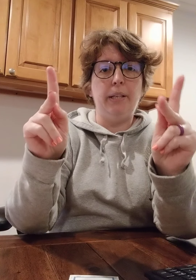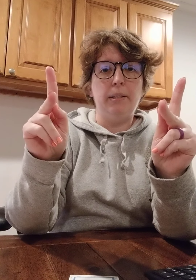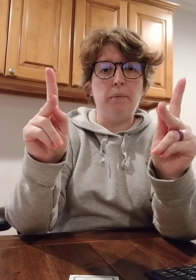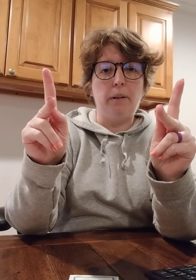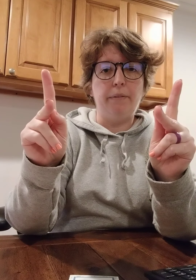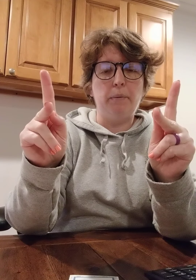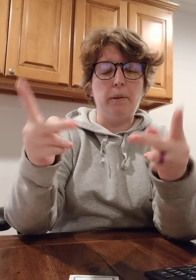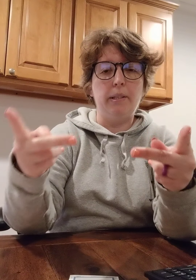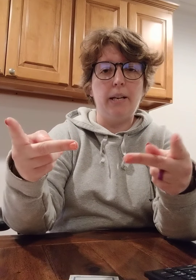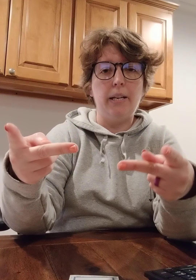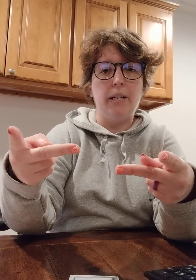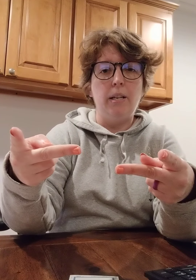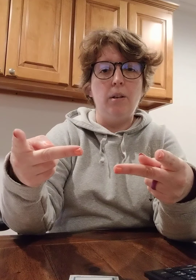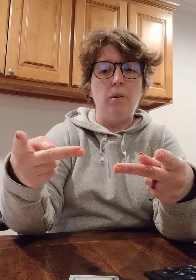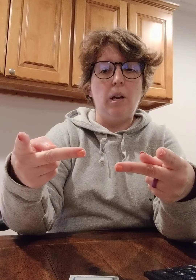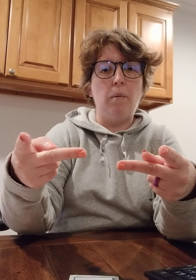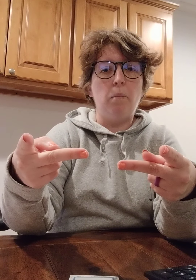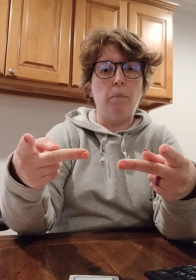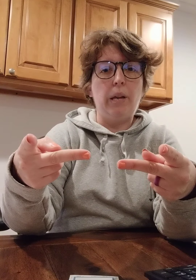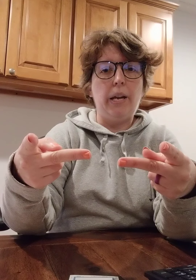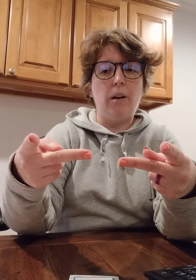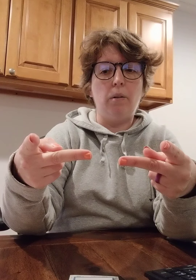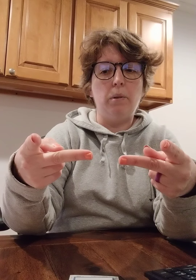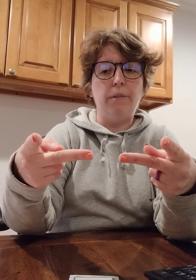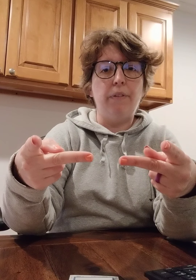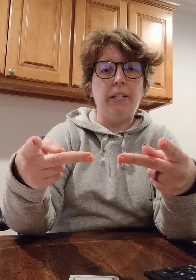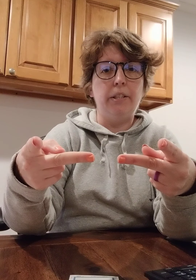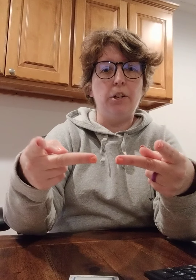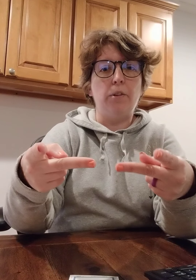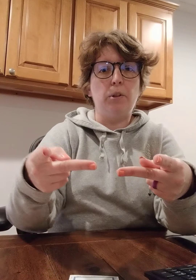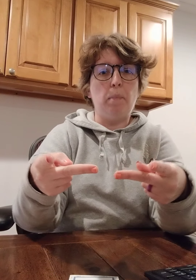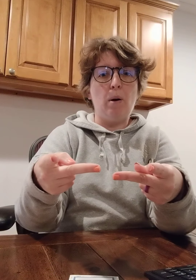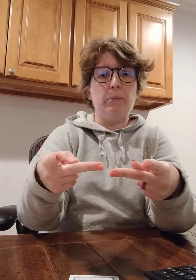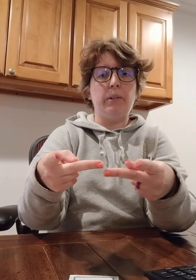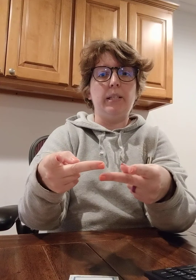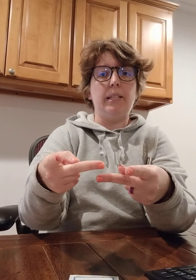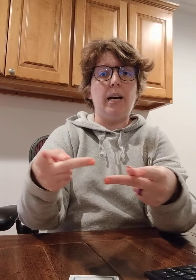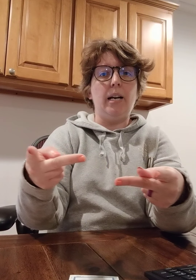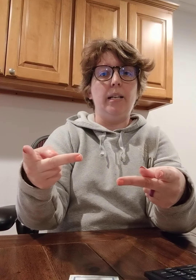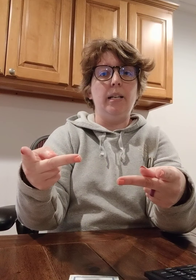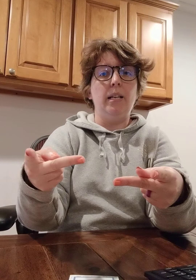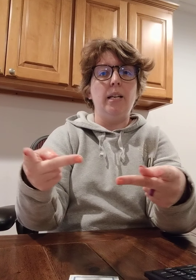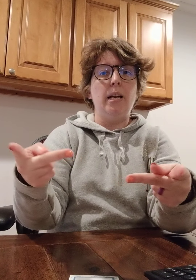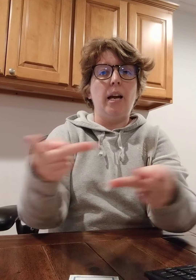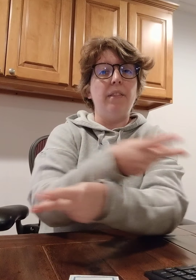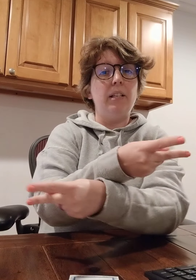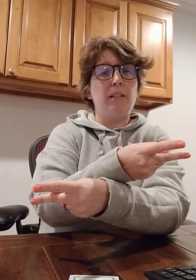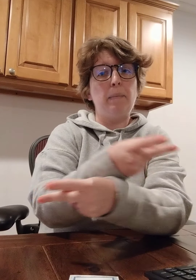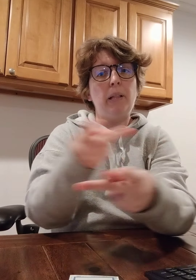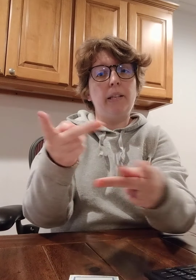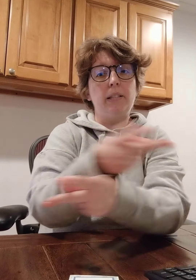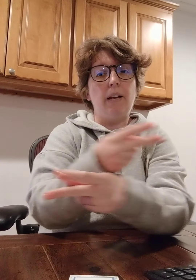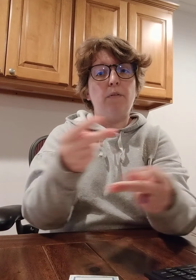P's, however you want to say it, and they are going to face each other. So the palms are at the side. And then it's going to be like the sign for